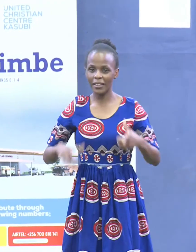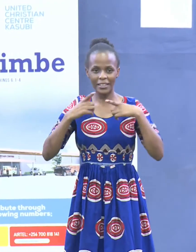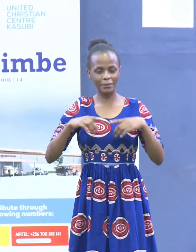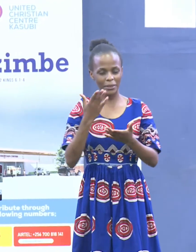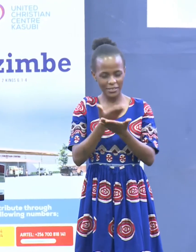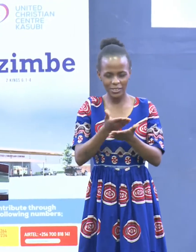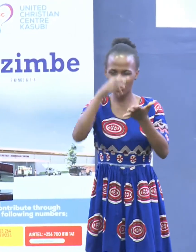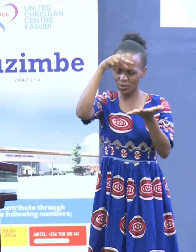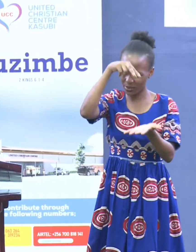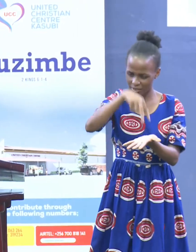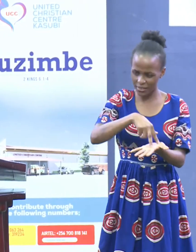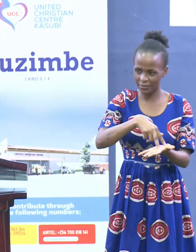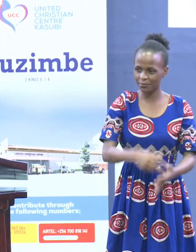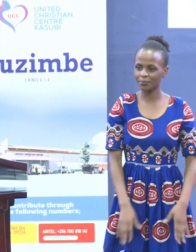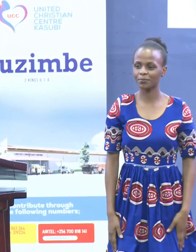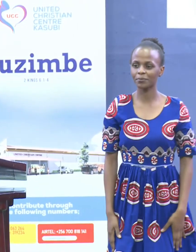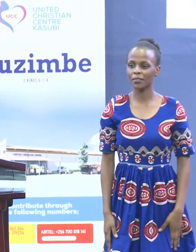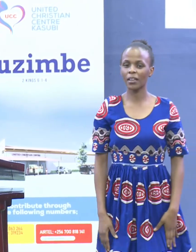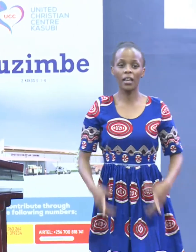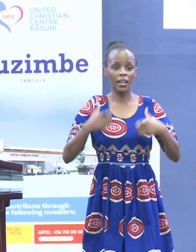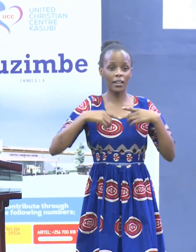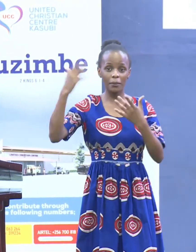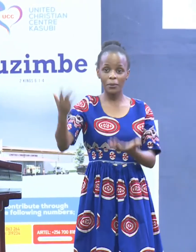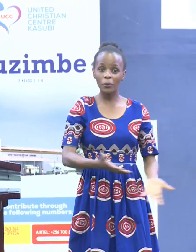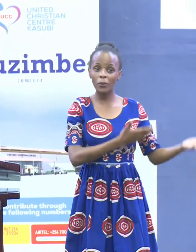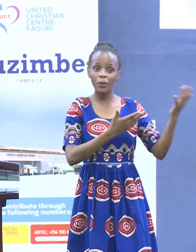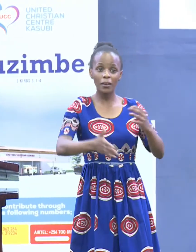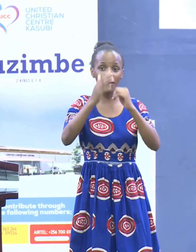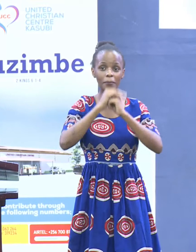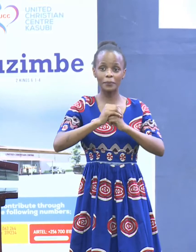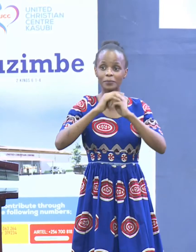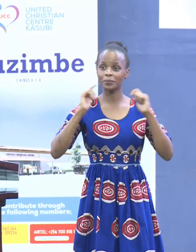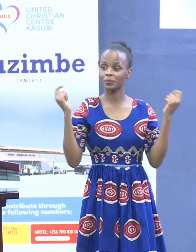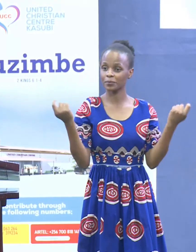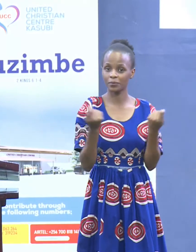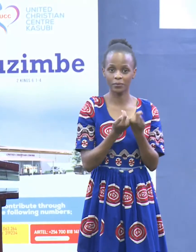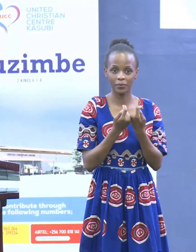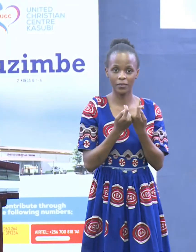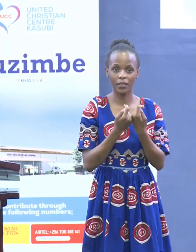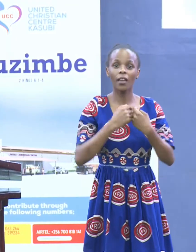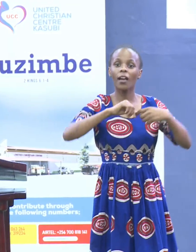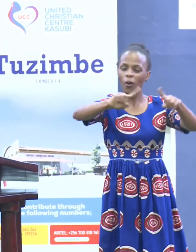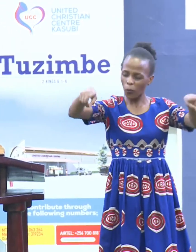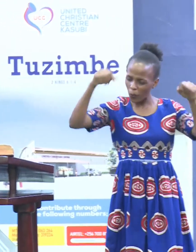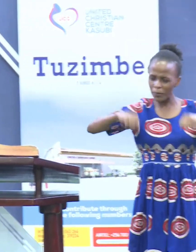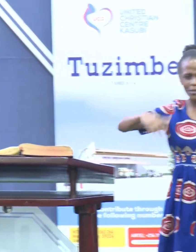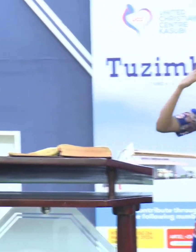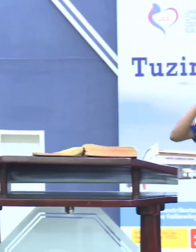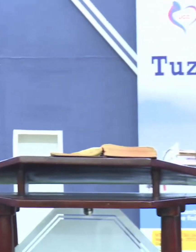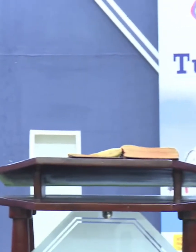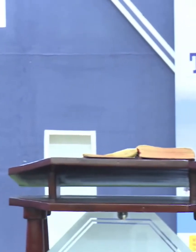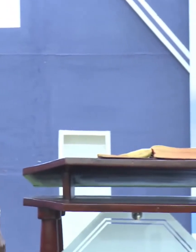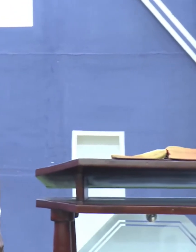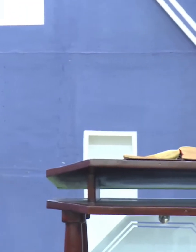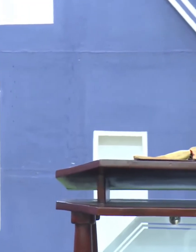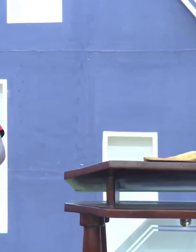Let me beseech you to stand up on your feet. I welcome the worship team. We have